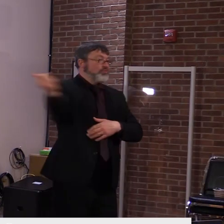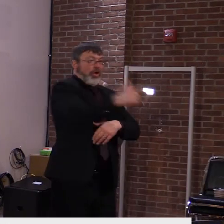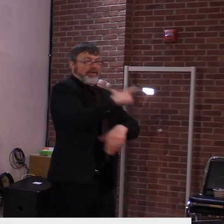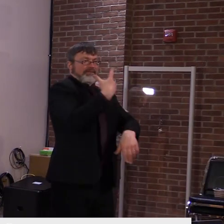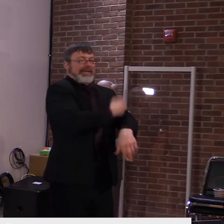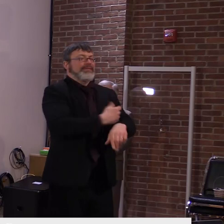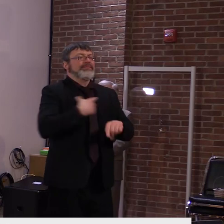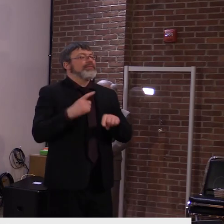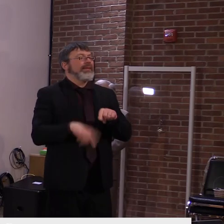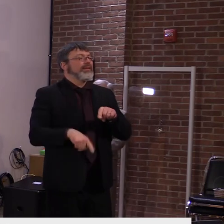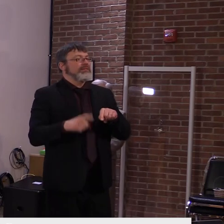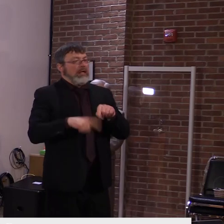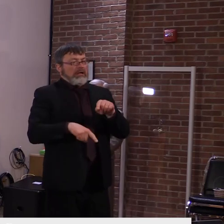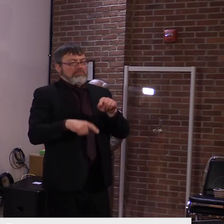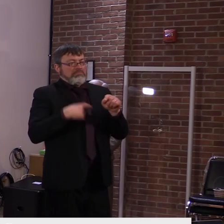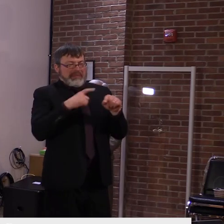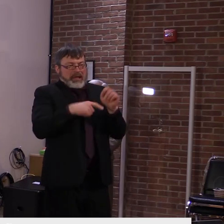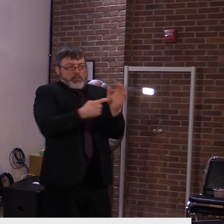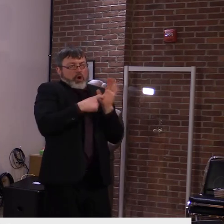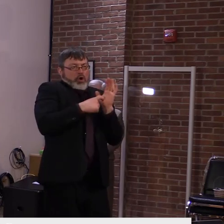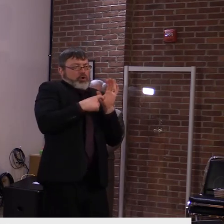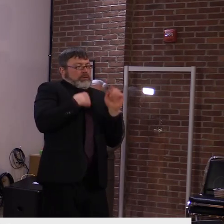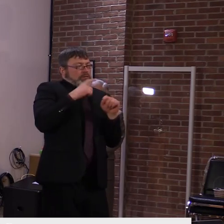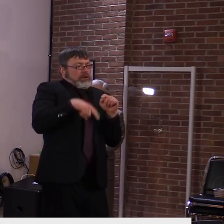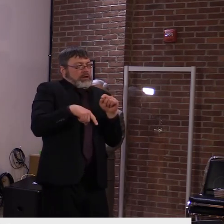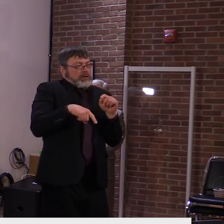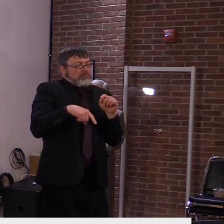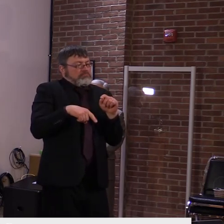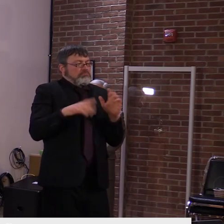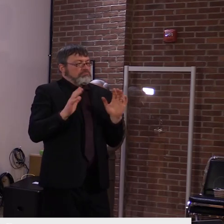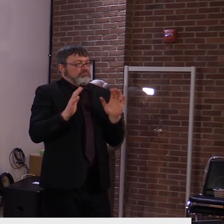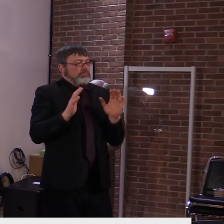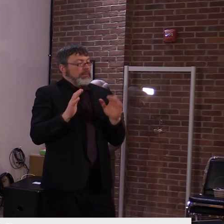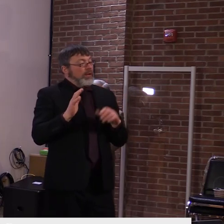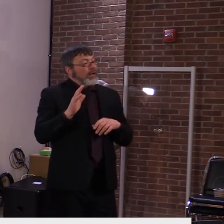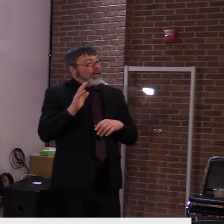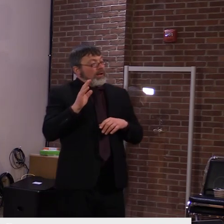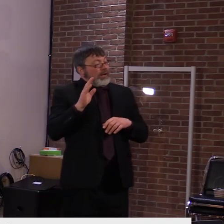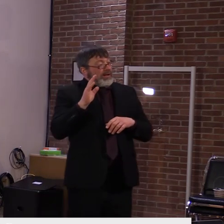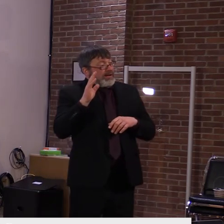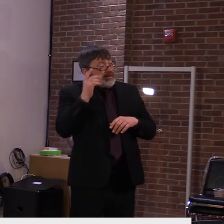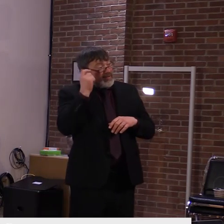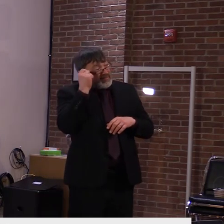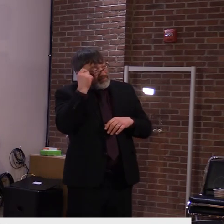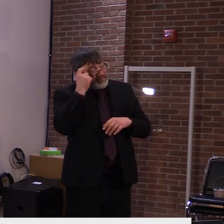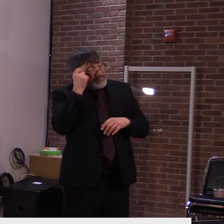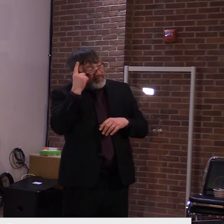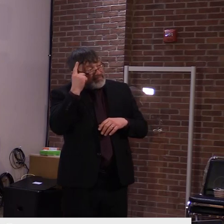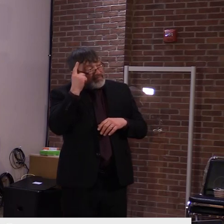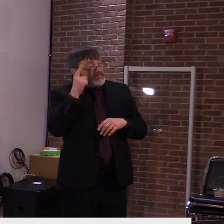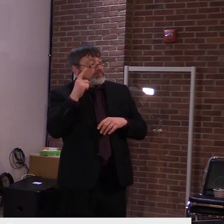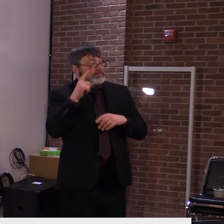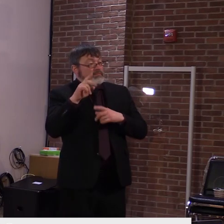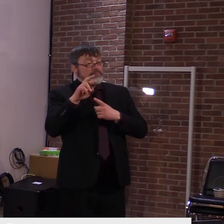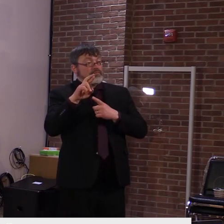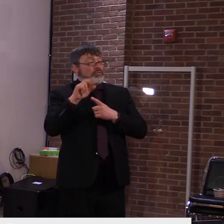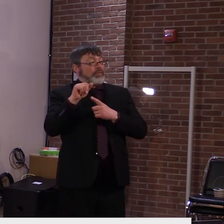vaccination. I think it was Randolph where I saw they had maybe 90%. Adherence to